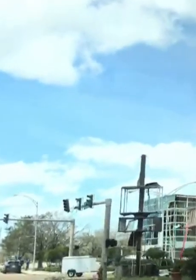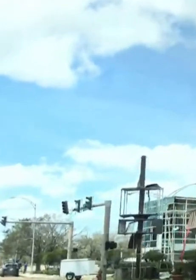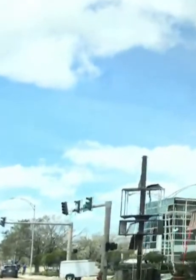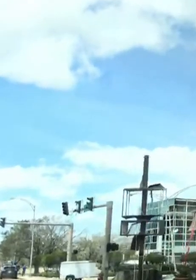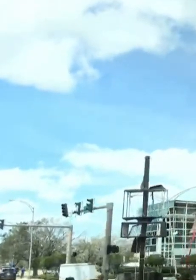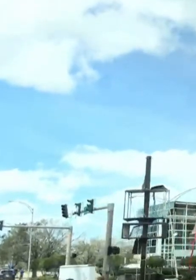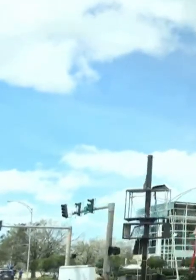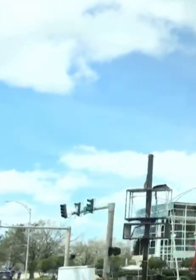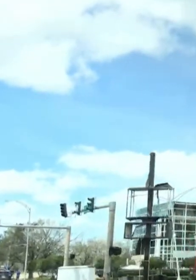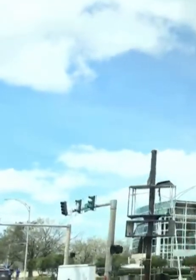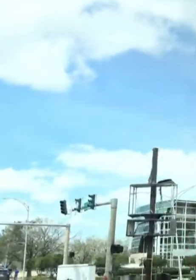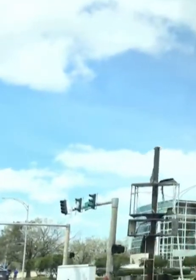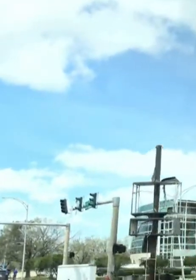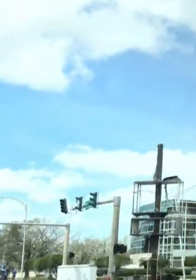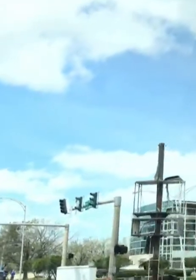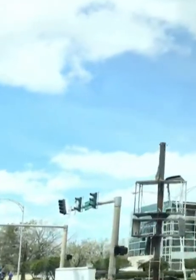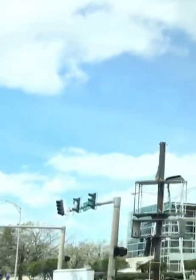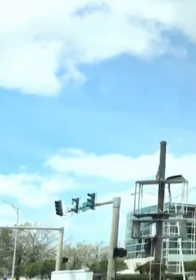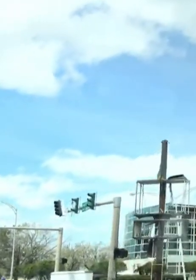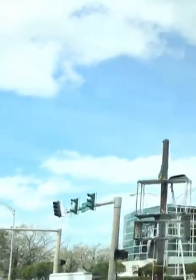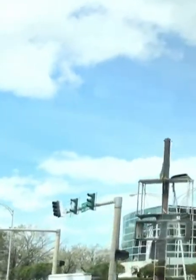Swiss cheese.